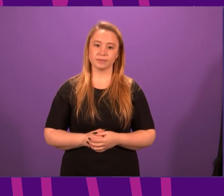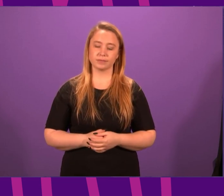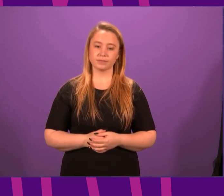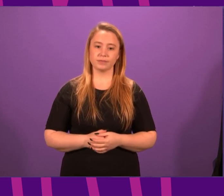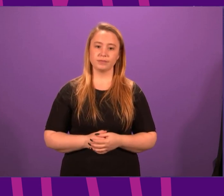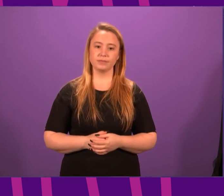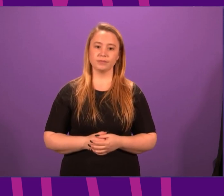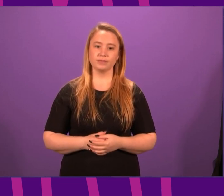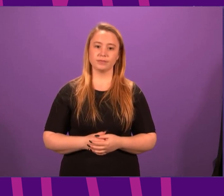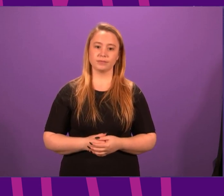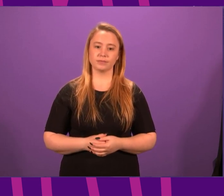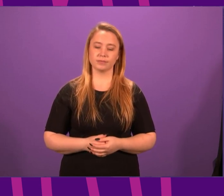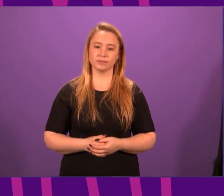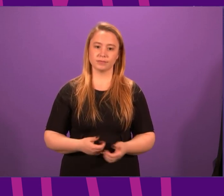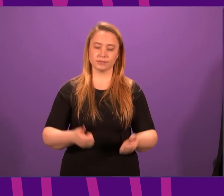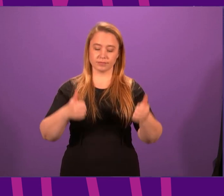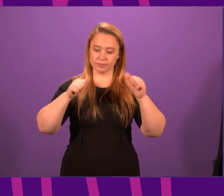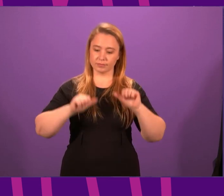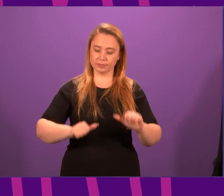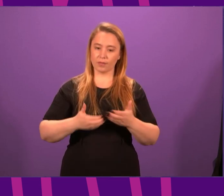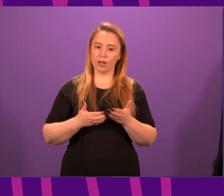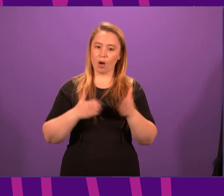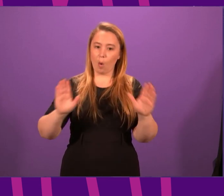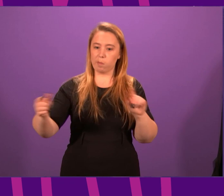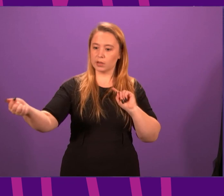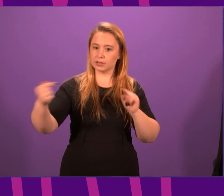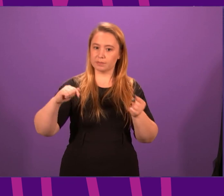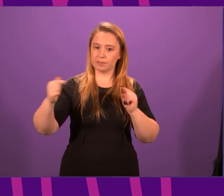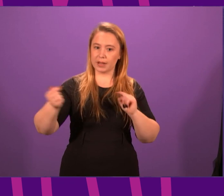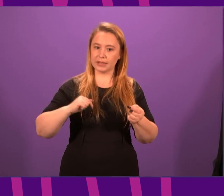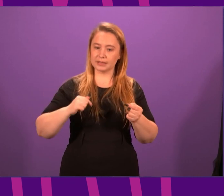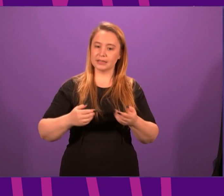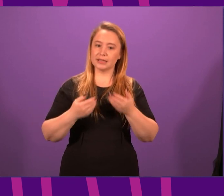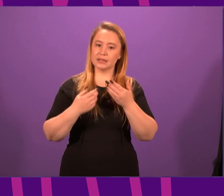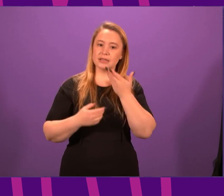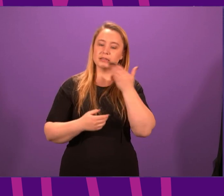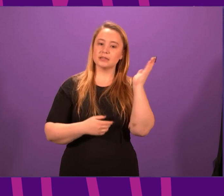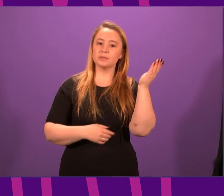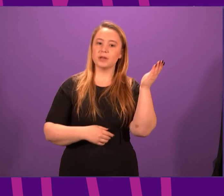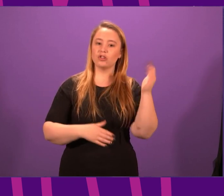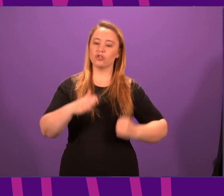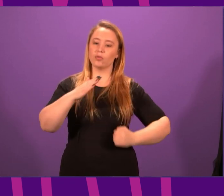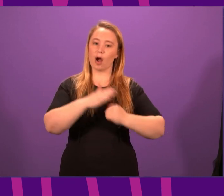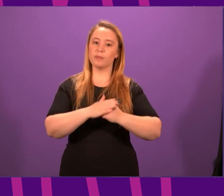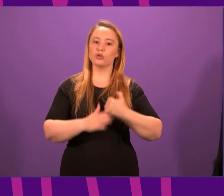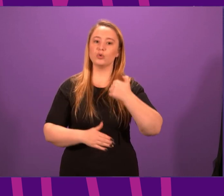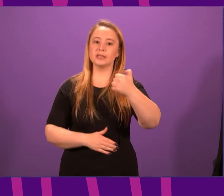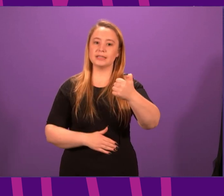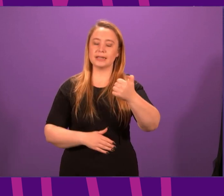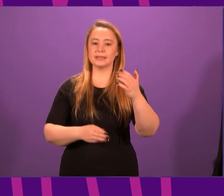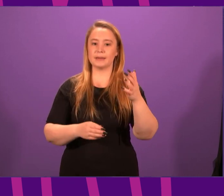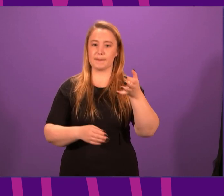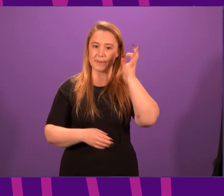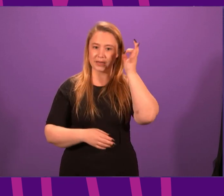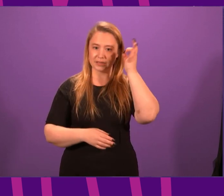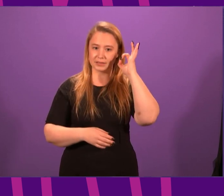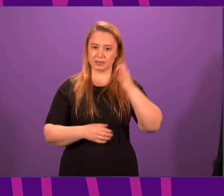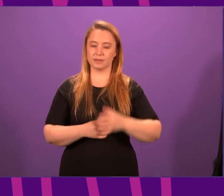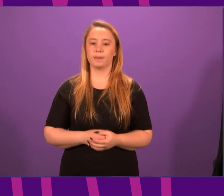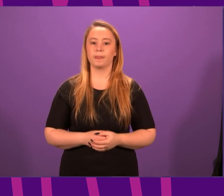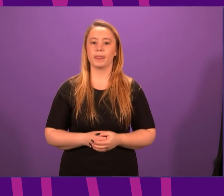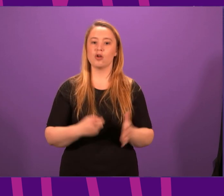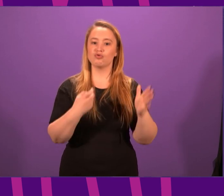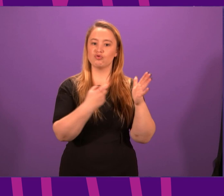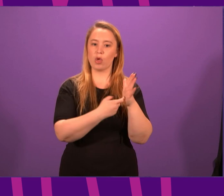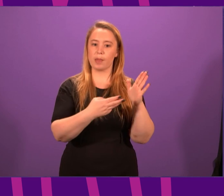We now move to the open debate, and it's speeches of up to 6 minutes, please. And Ruth Maguire, followed by Brian